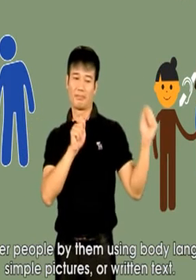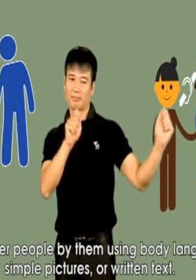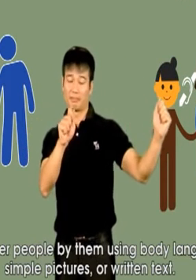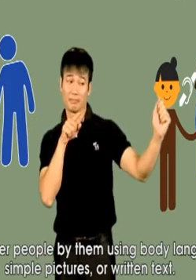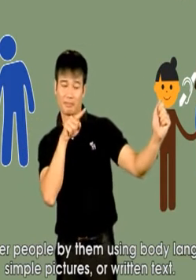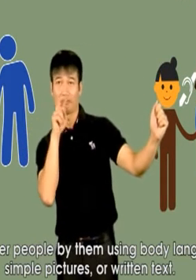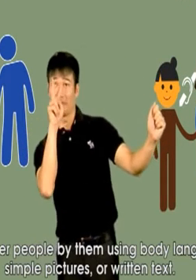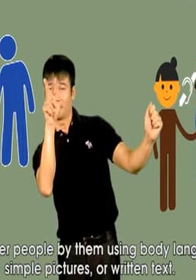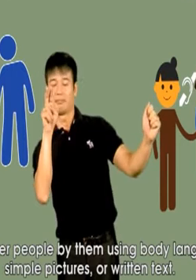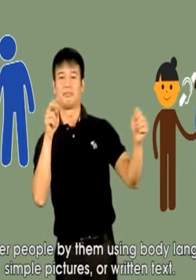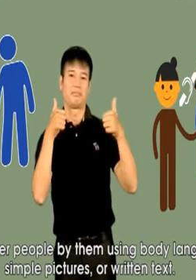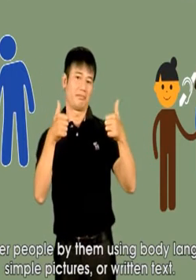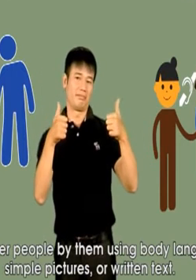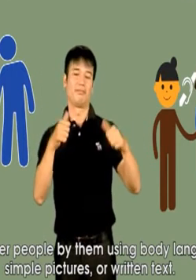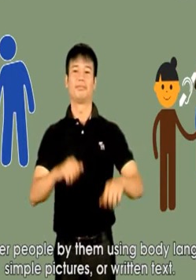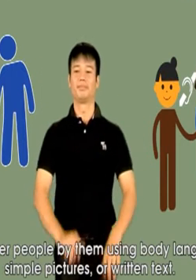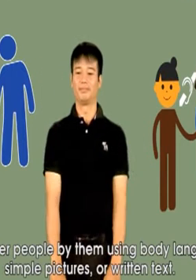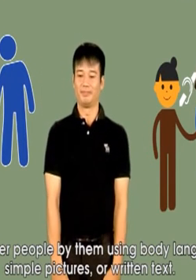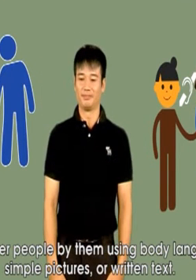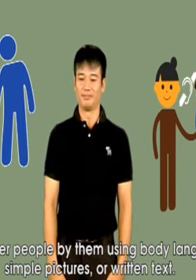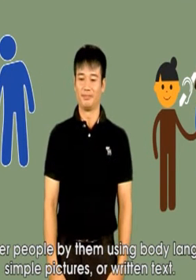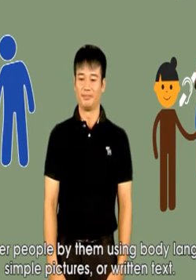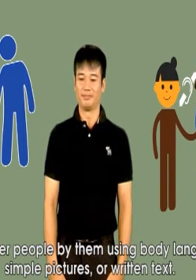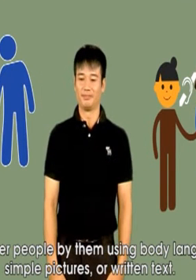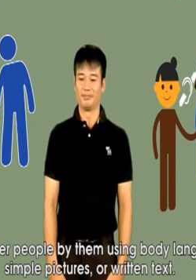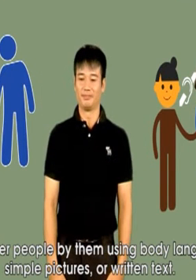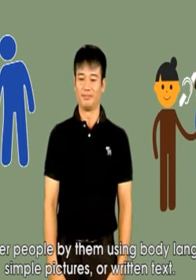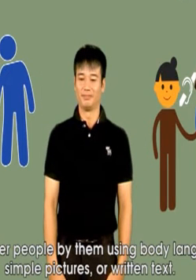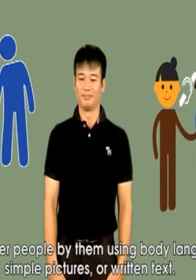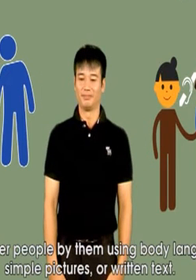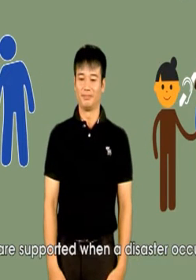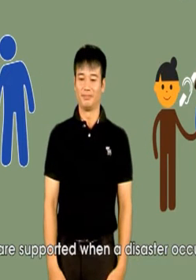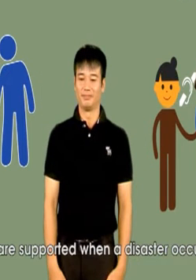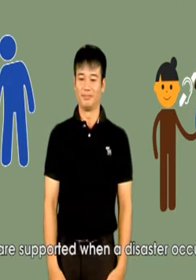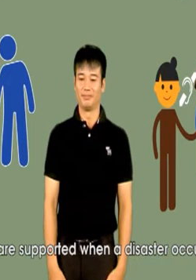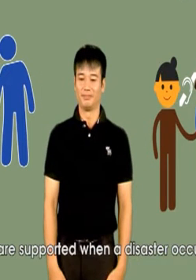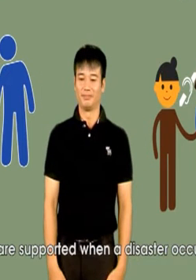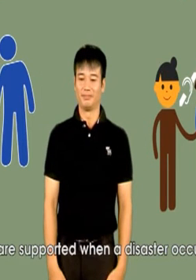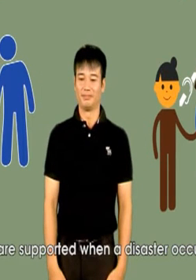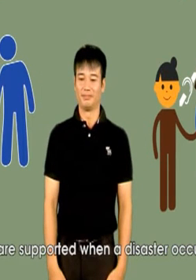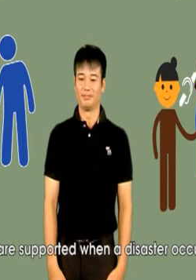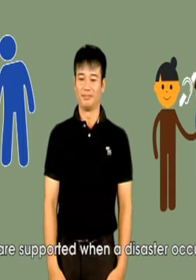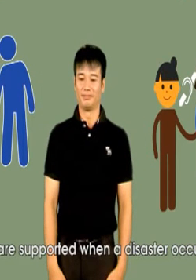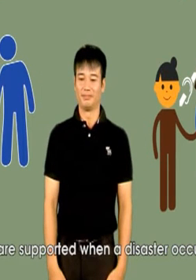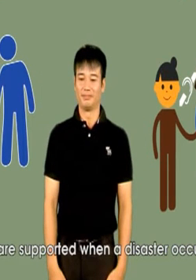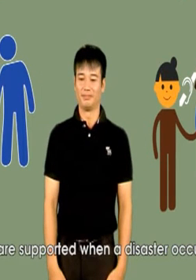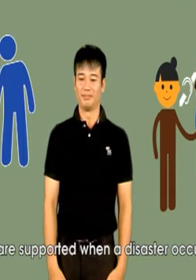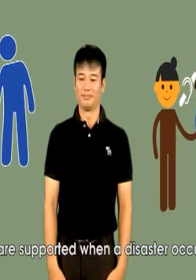people by them using body language, simple pictures, or written text. They are supported when a disaster occurs.